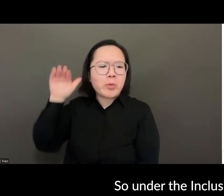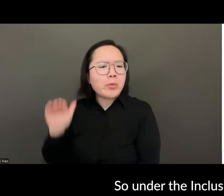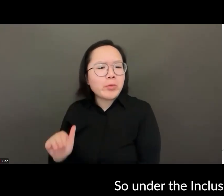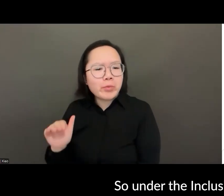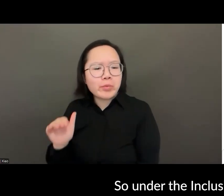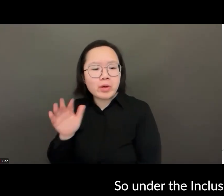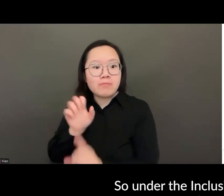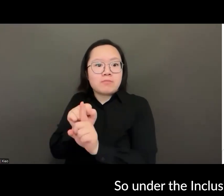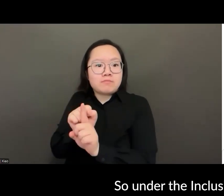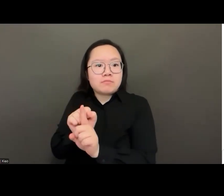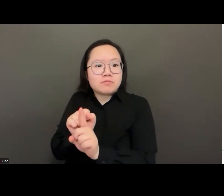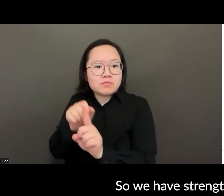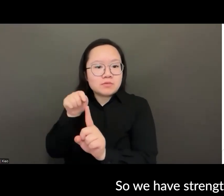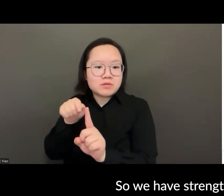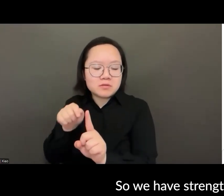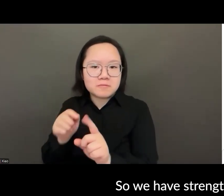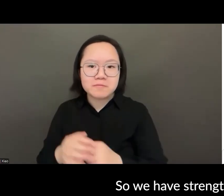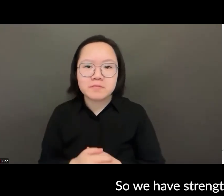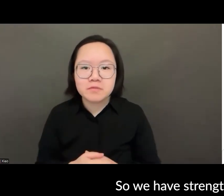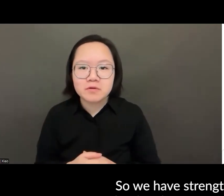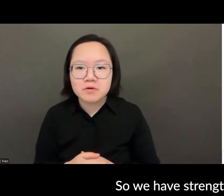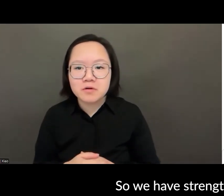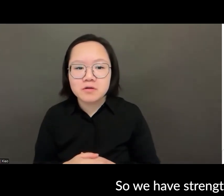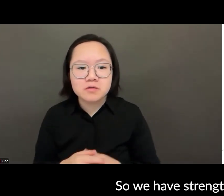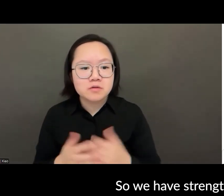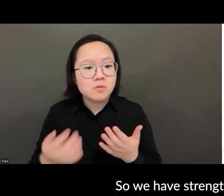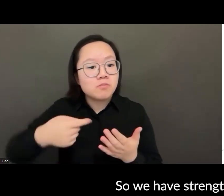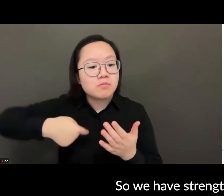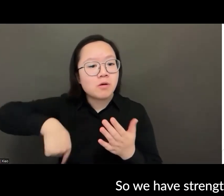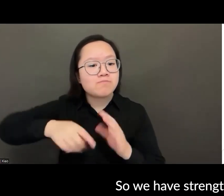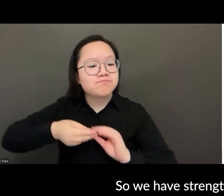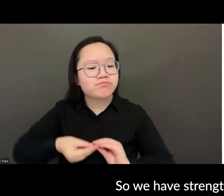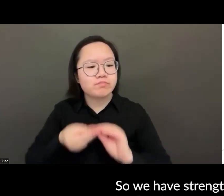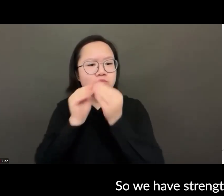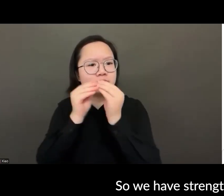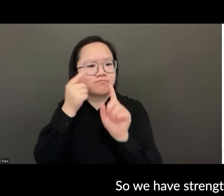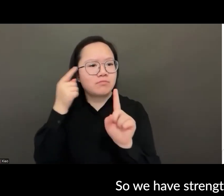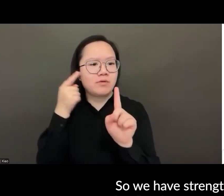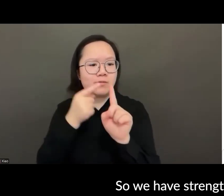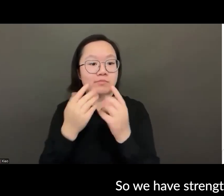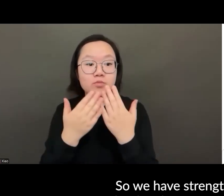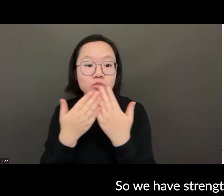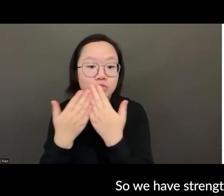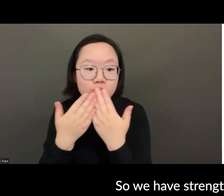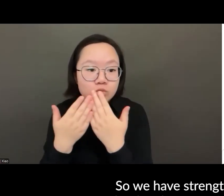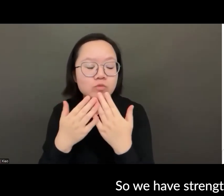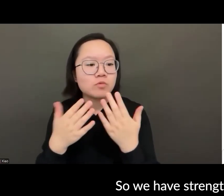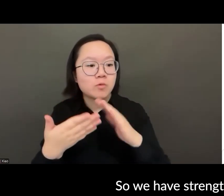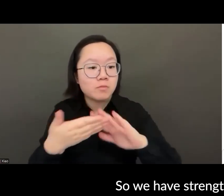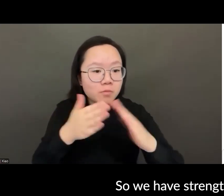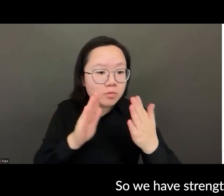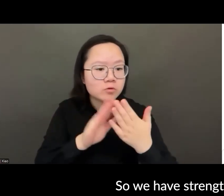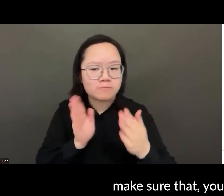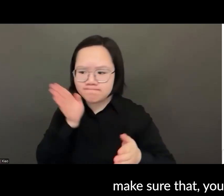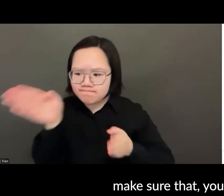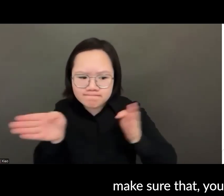Futures Project, the TO51, so we have strengthened actually the school and community-based screening